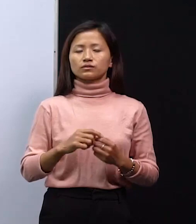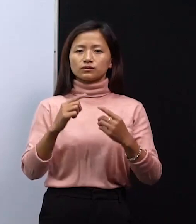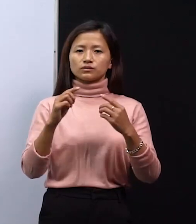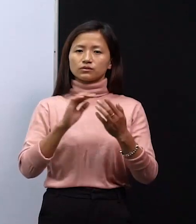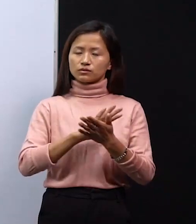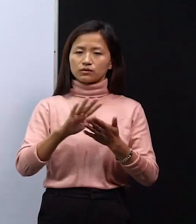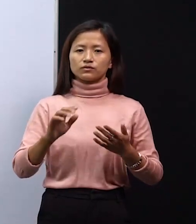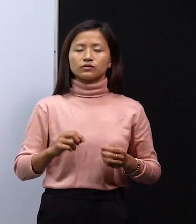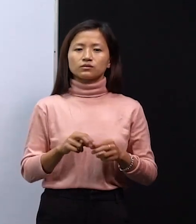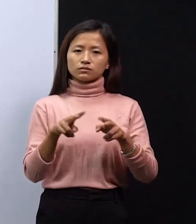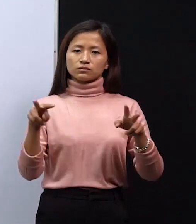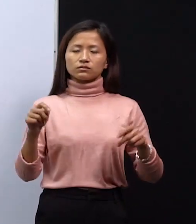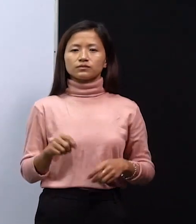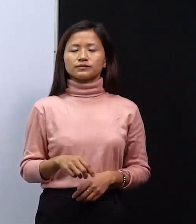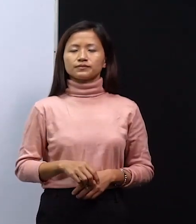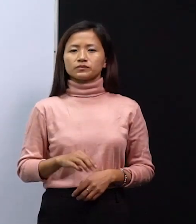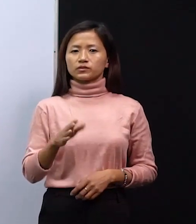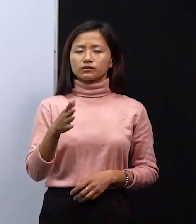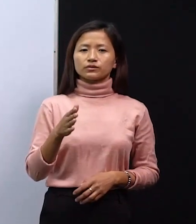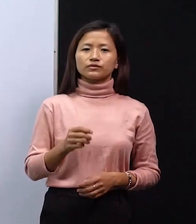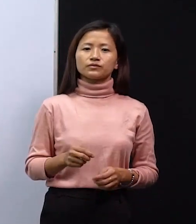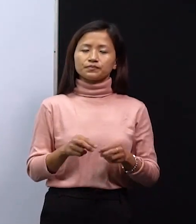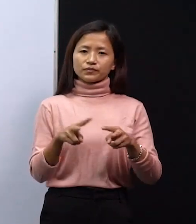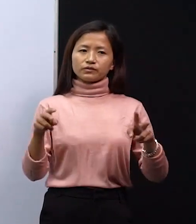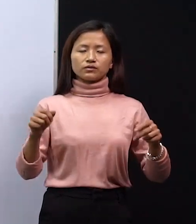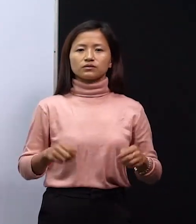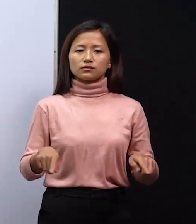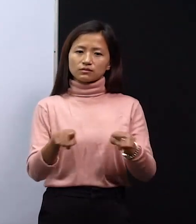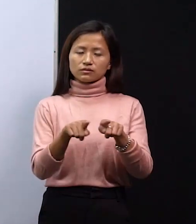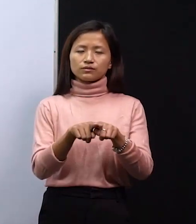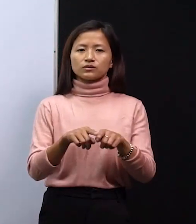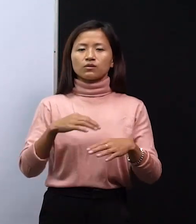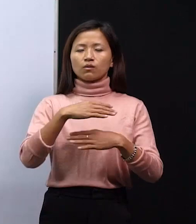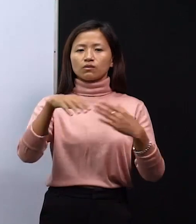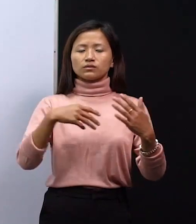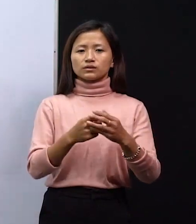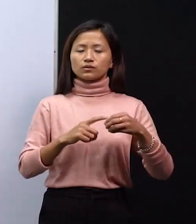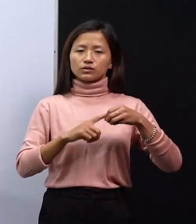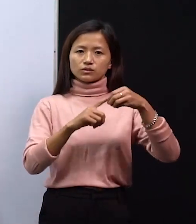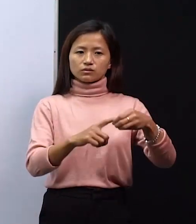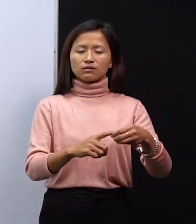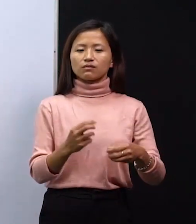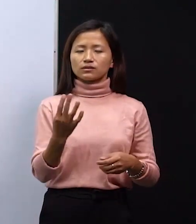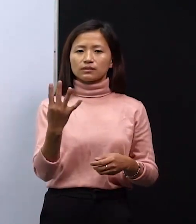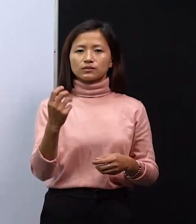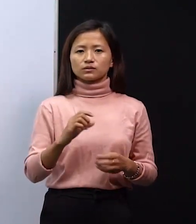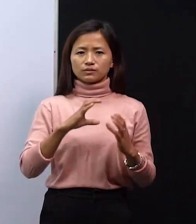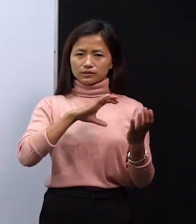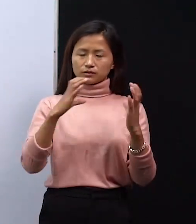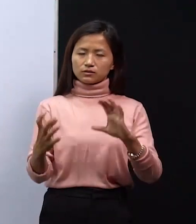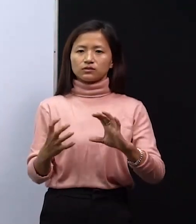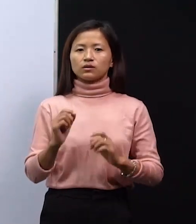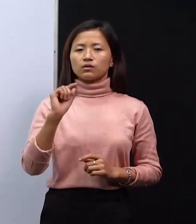the same, no difference, very similar to all the questions, only the numbers will be changed. But